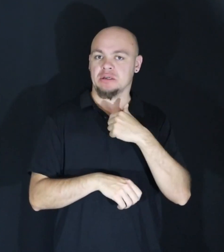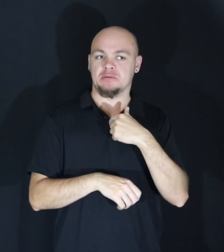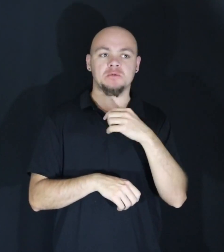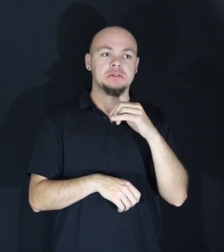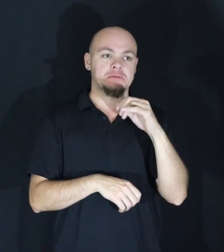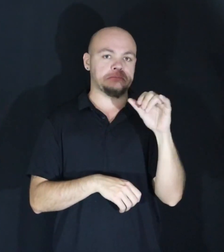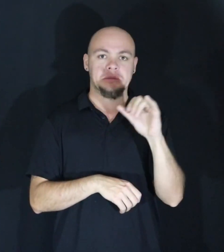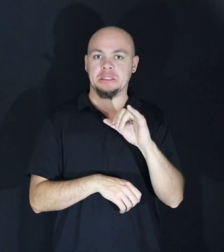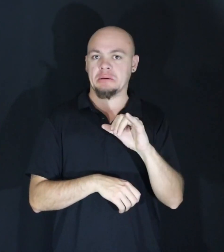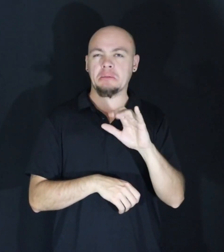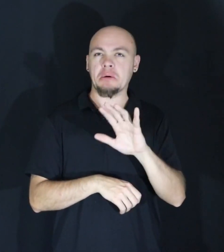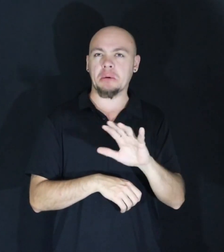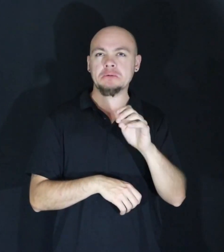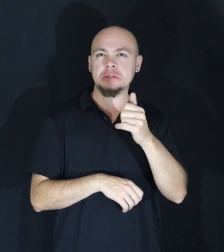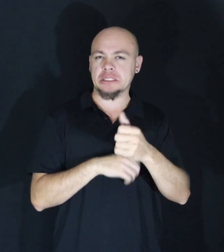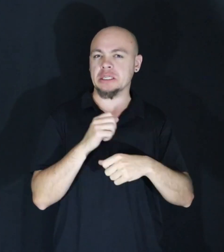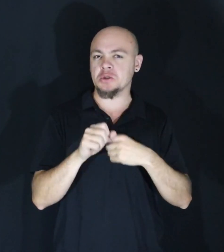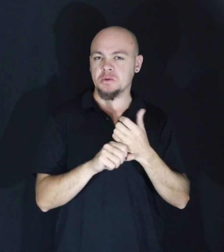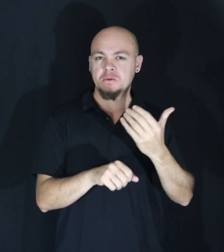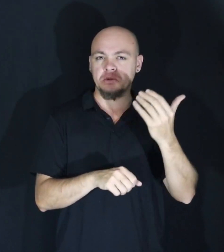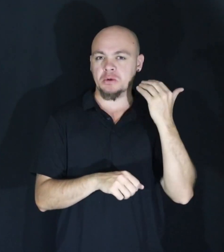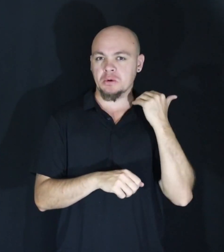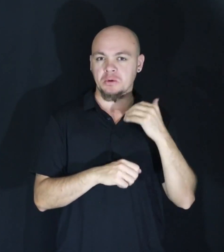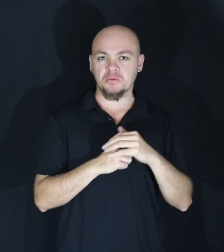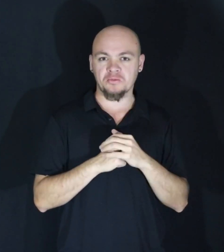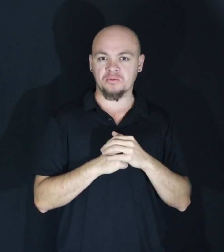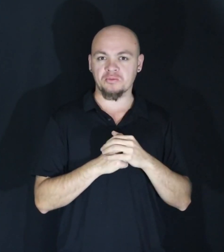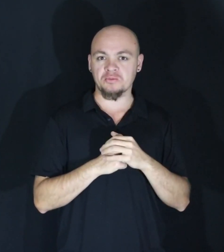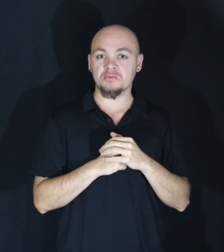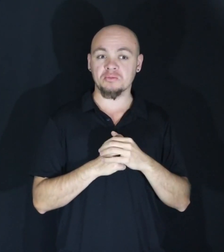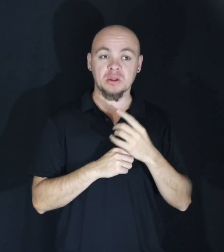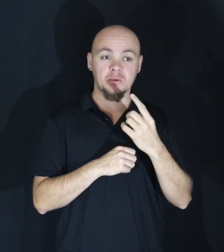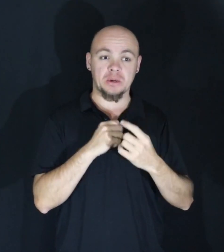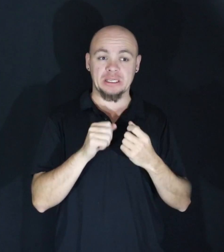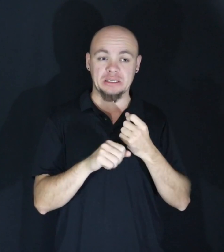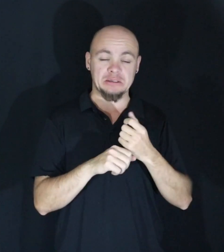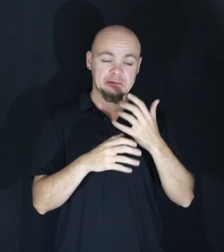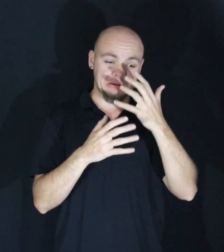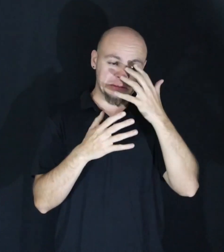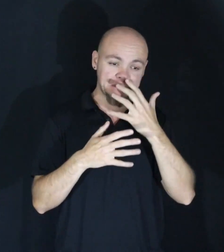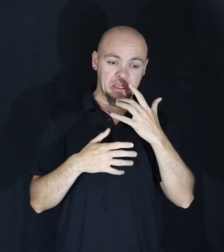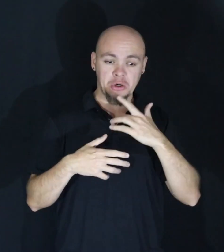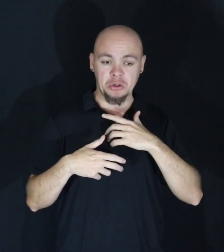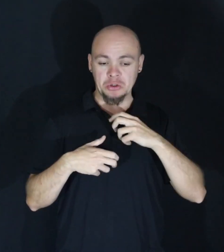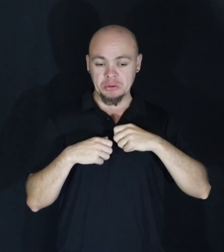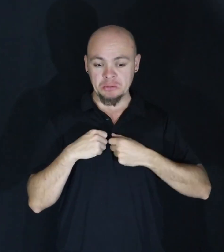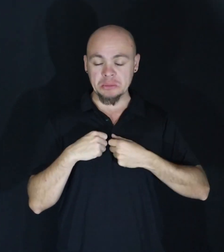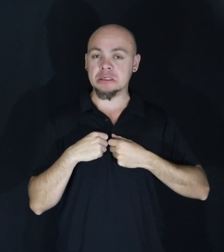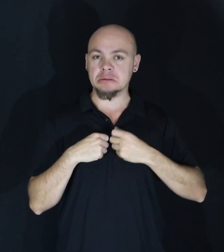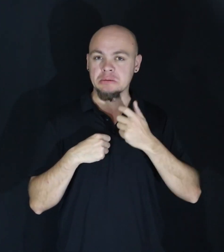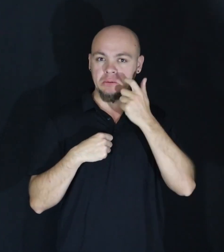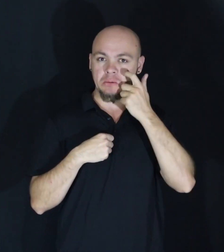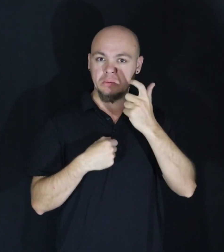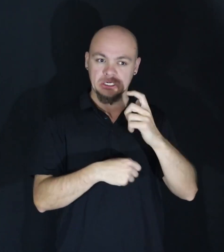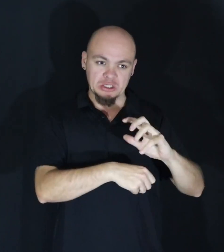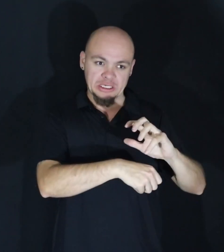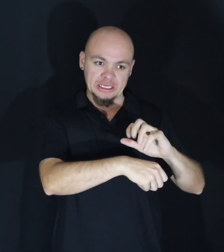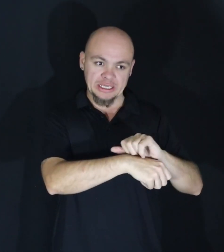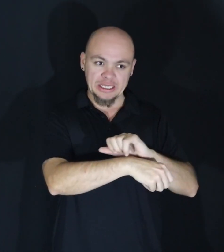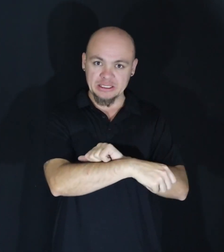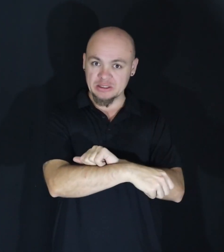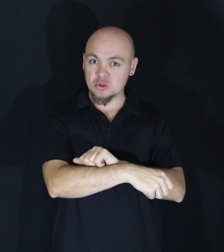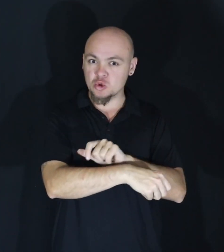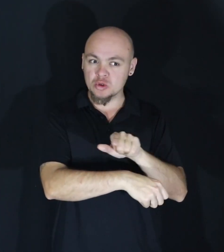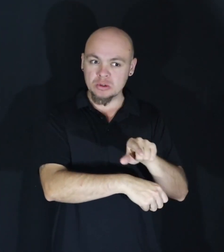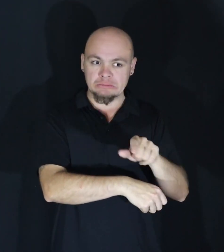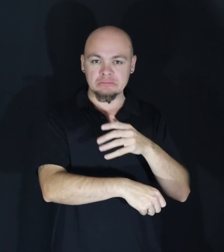a decade ago. After a heartbreaking year, helplessly watching cancer end my mother's